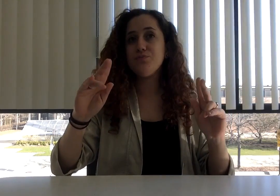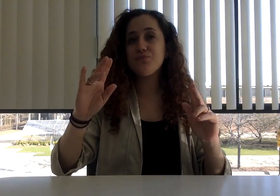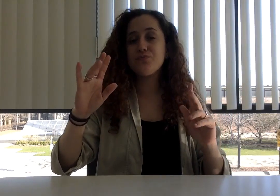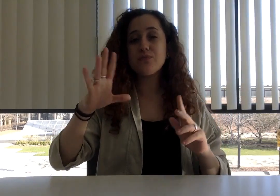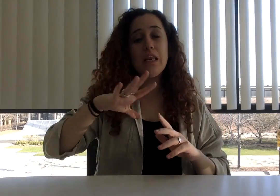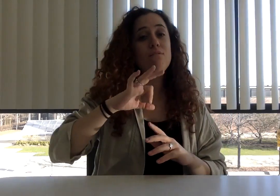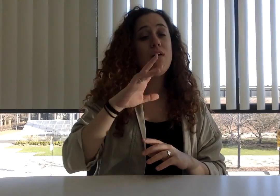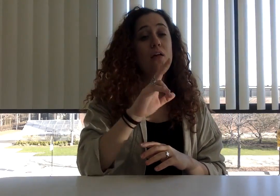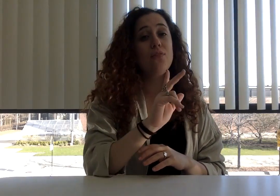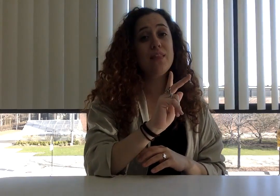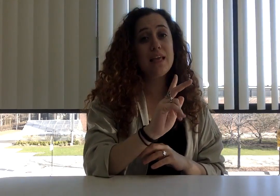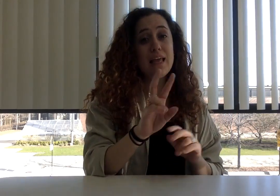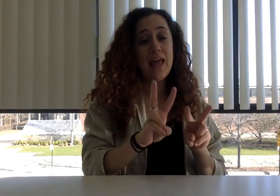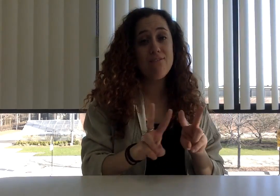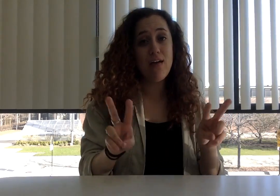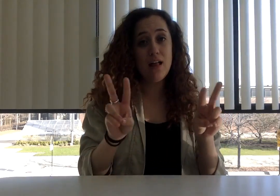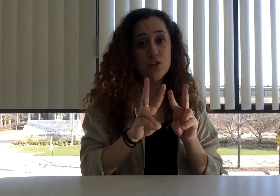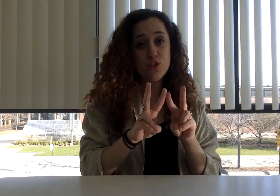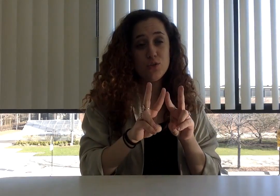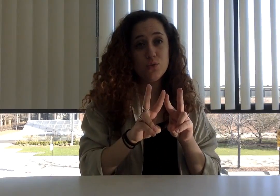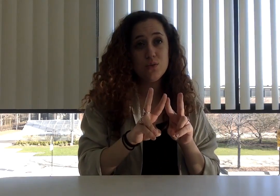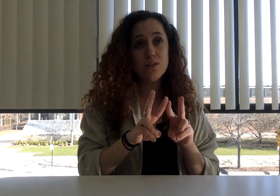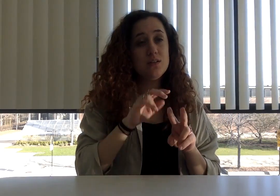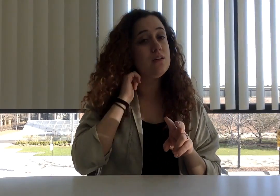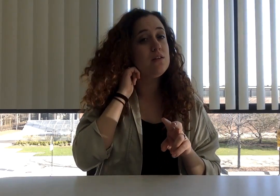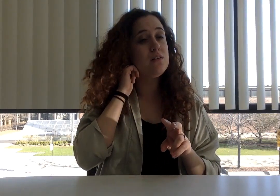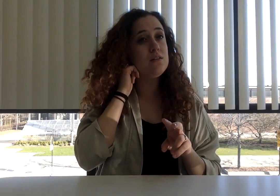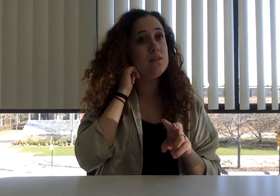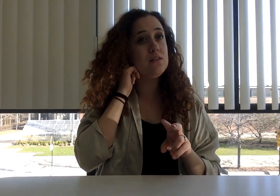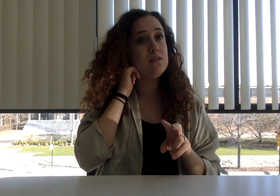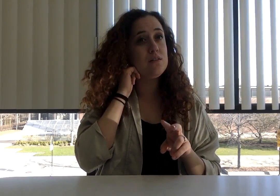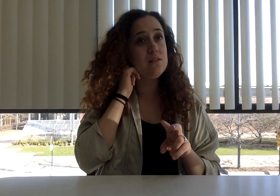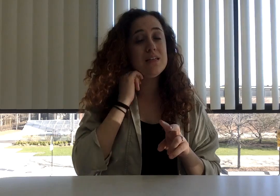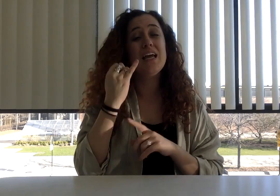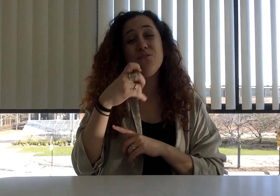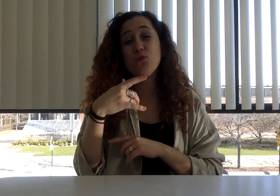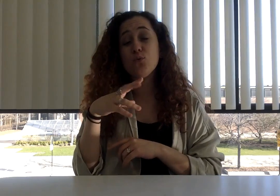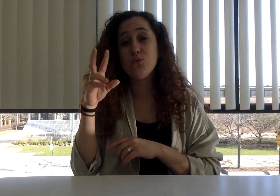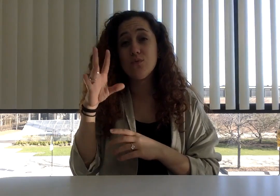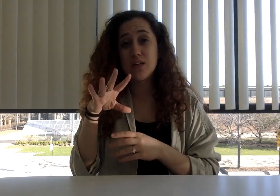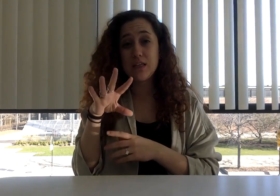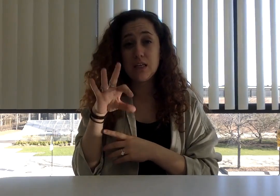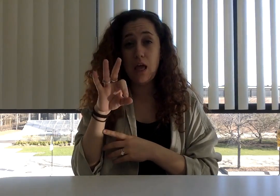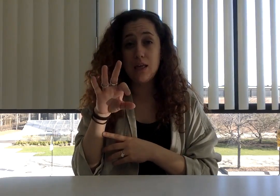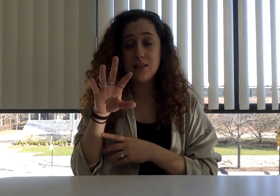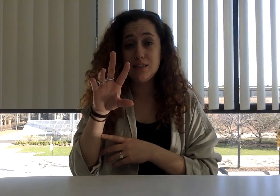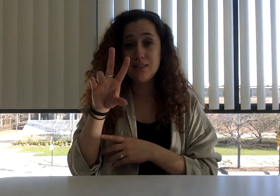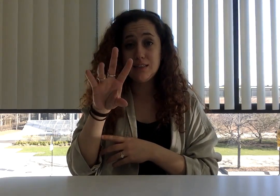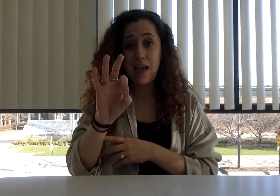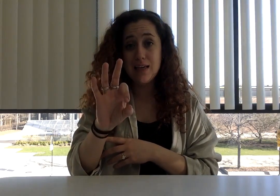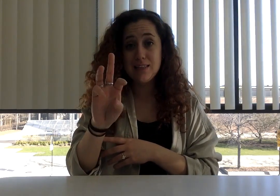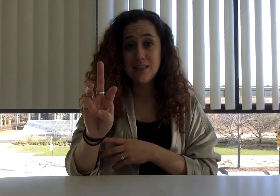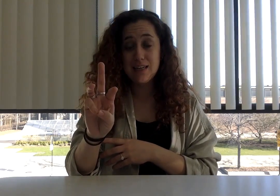k value of 96, that meant that you forgot to read it as the square root of 16. When they tell you that x